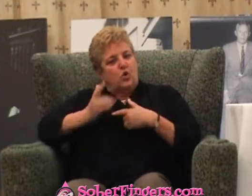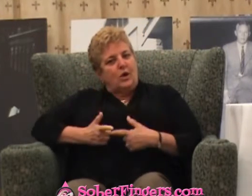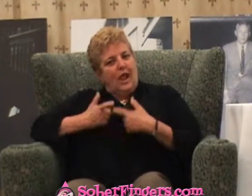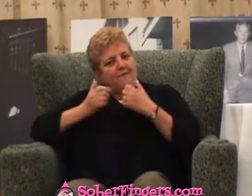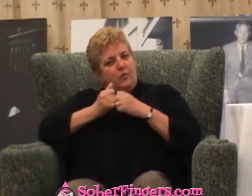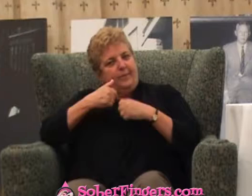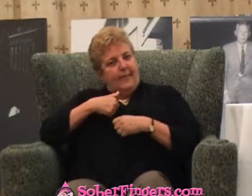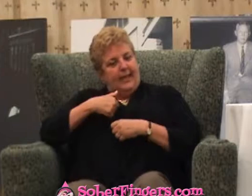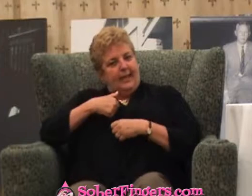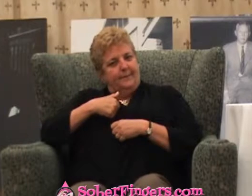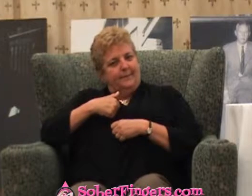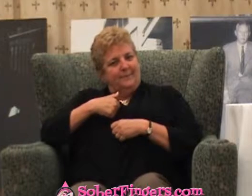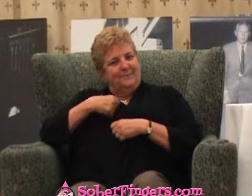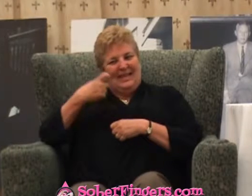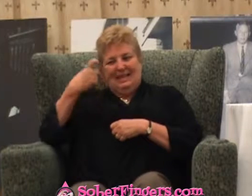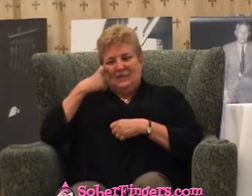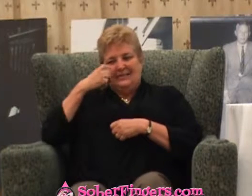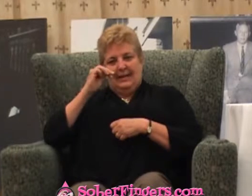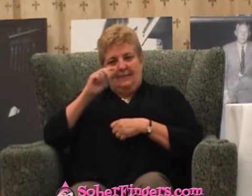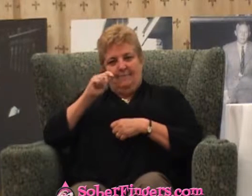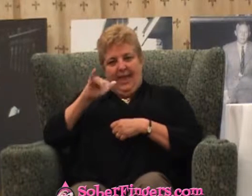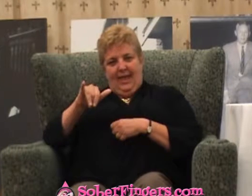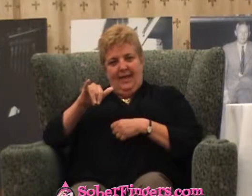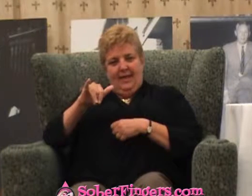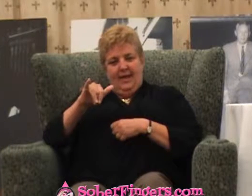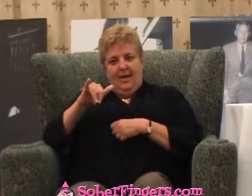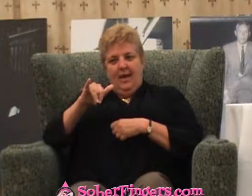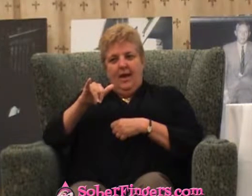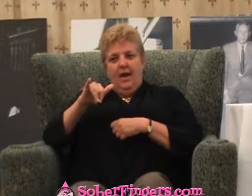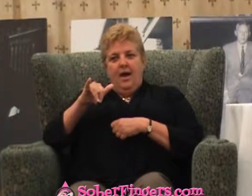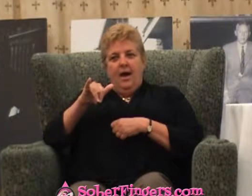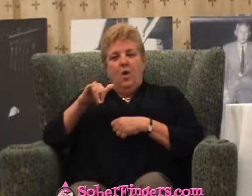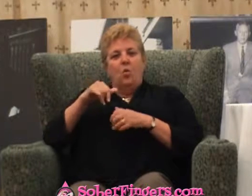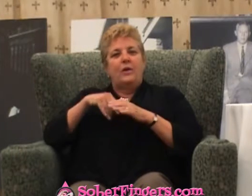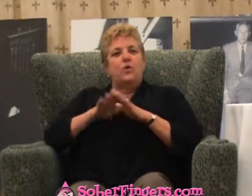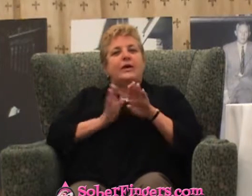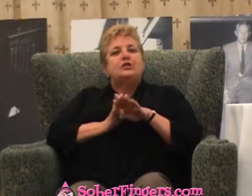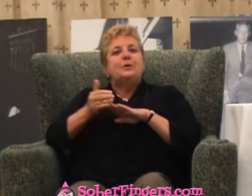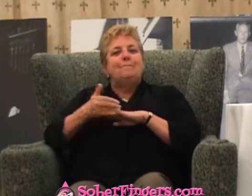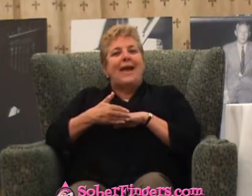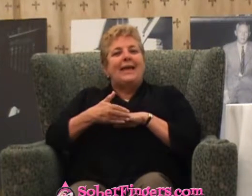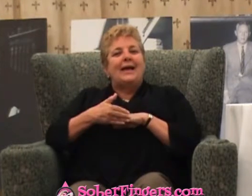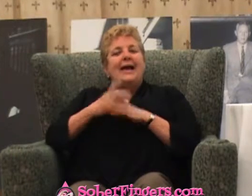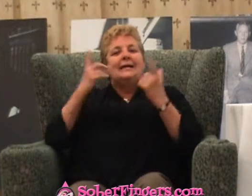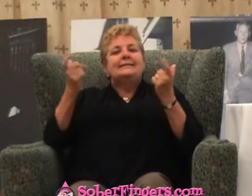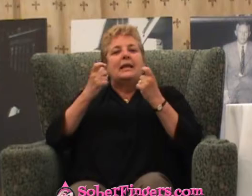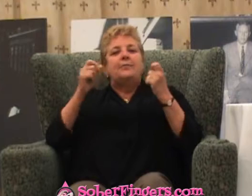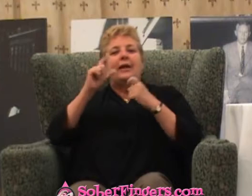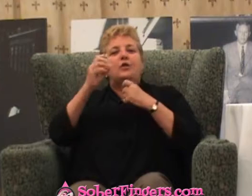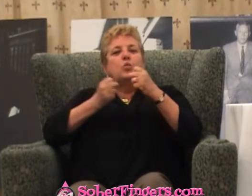This past May, we found ourselves in Jamaica celebrating our 20th wedding anniversary.